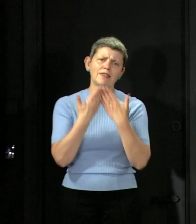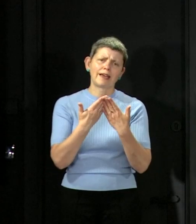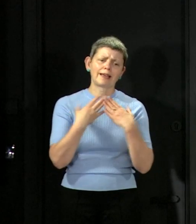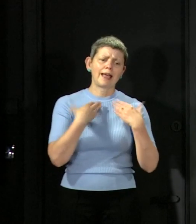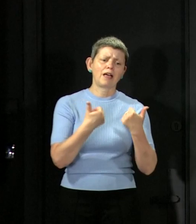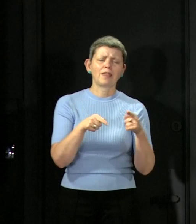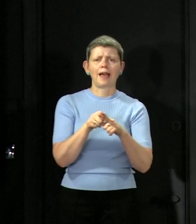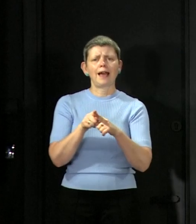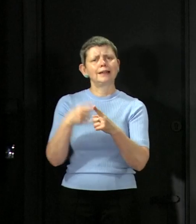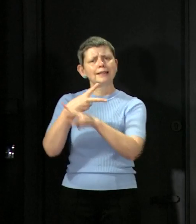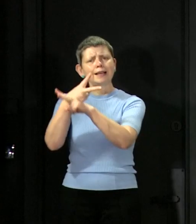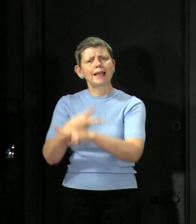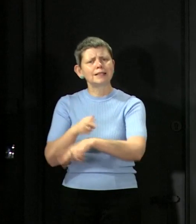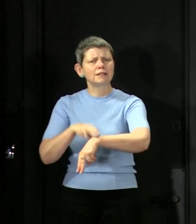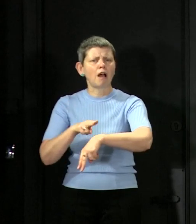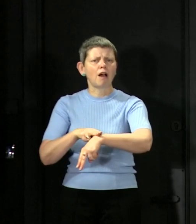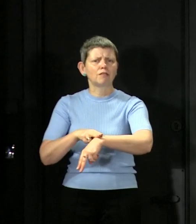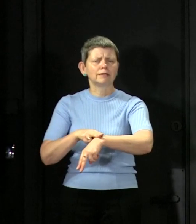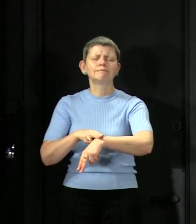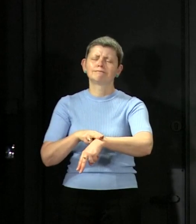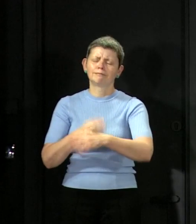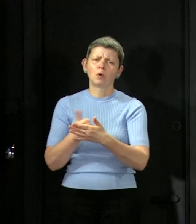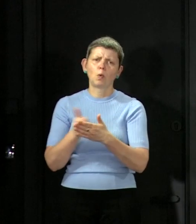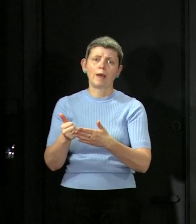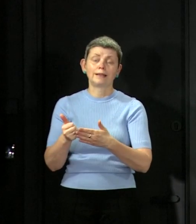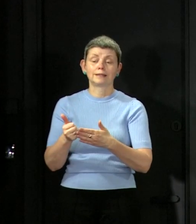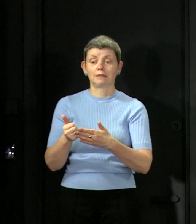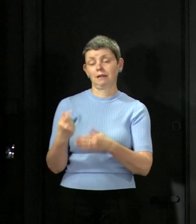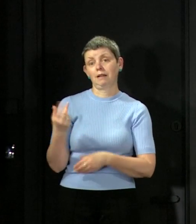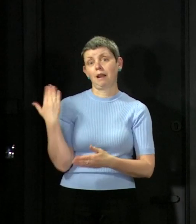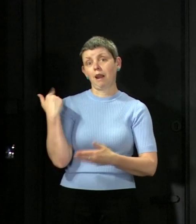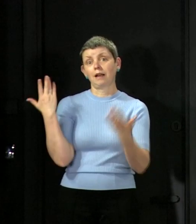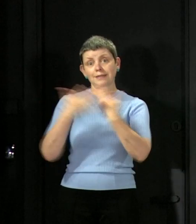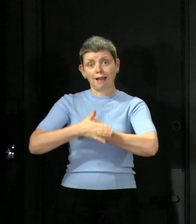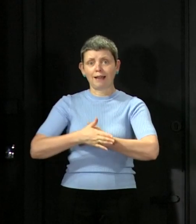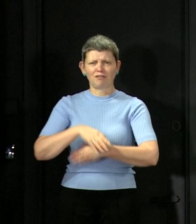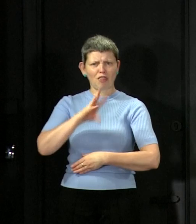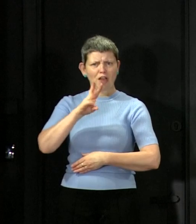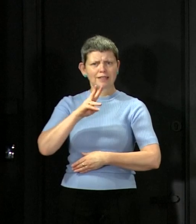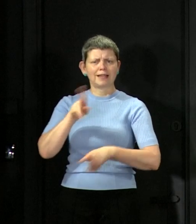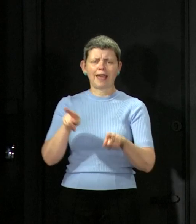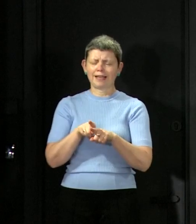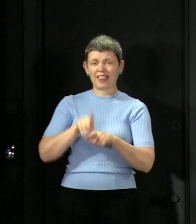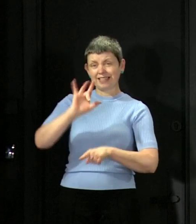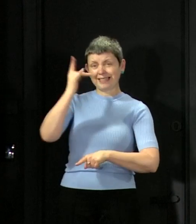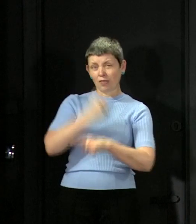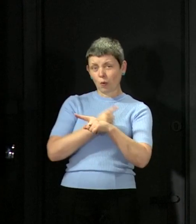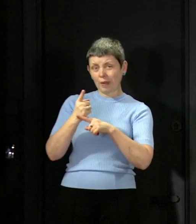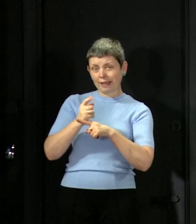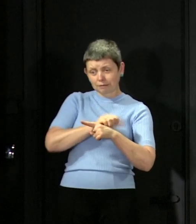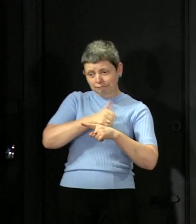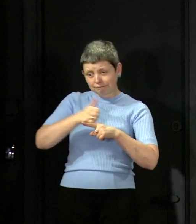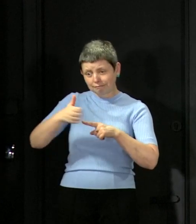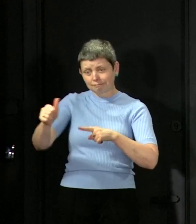For the 10th Thursday in a row last night, people across the country joined together to applaud your efforts and show our